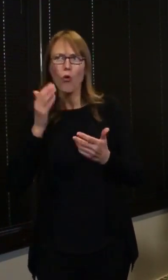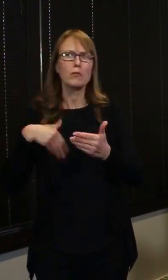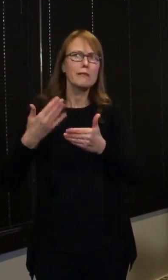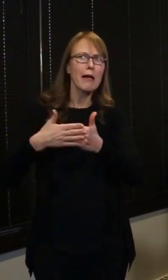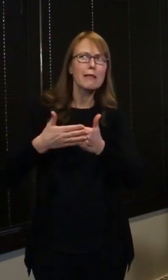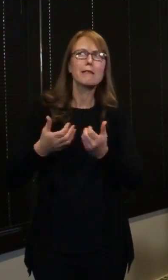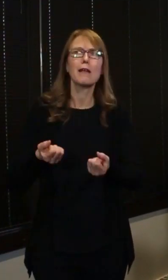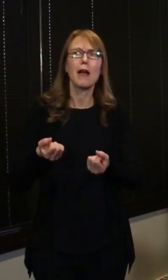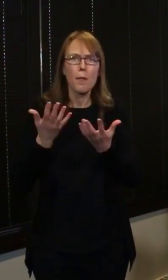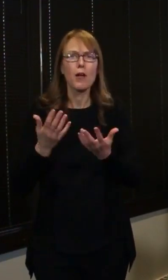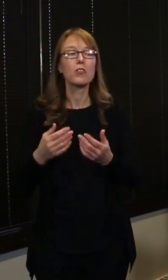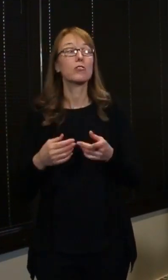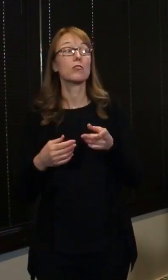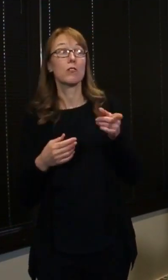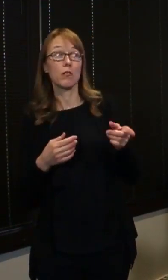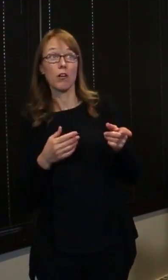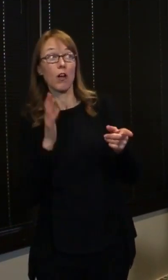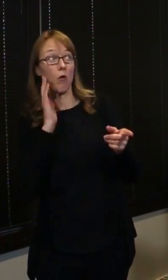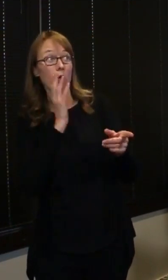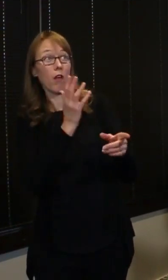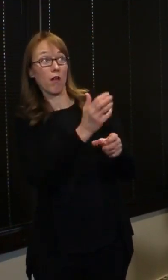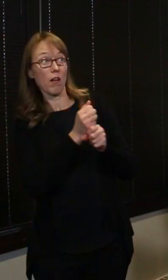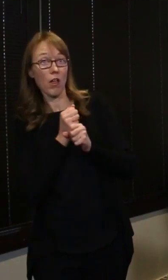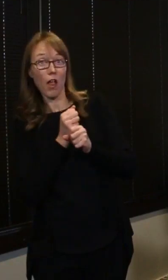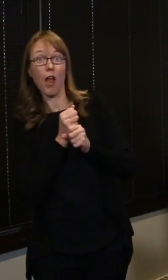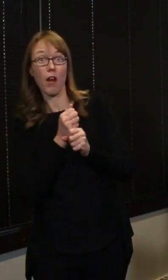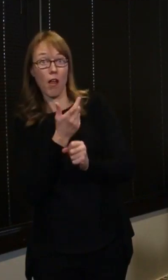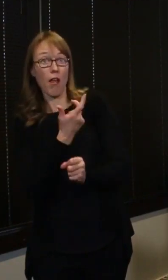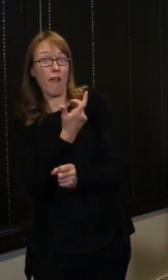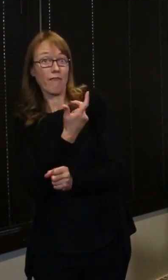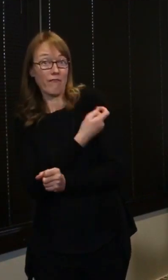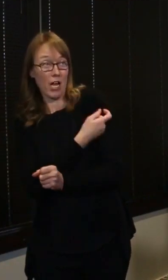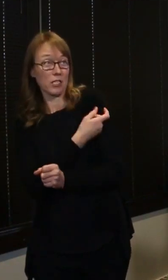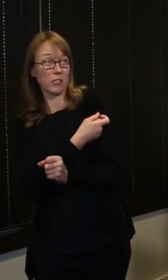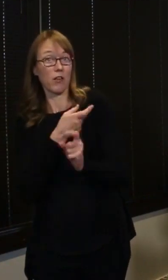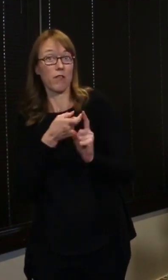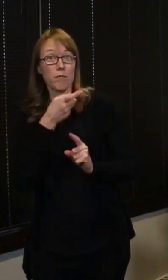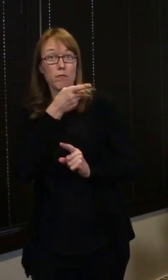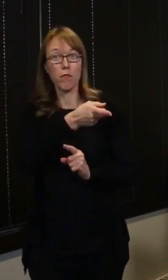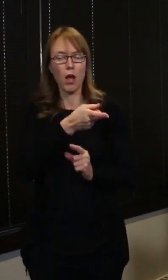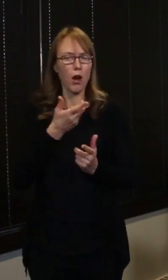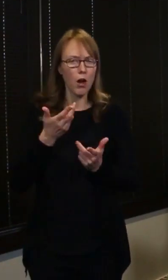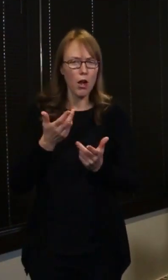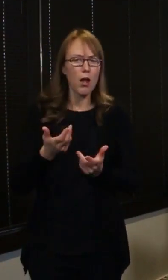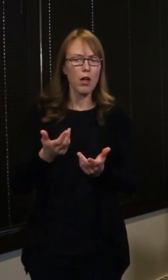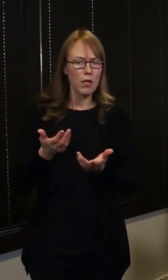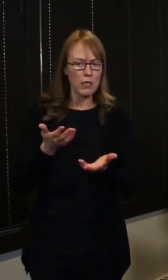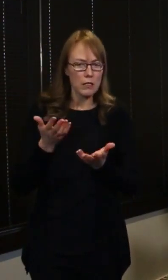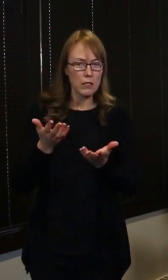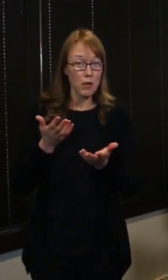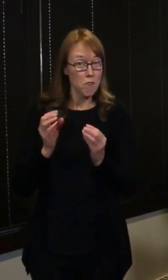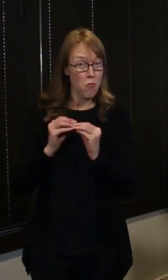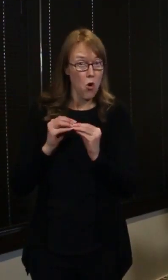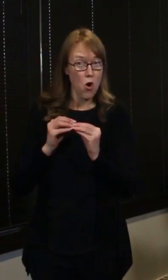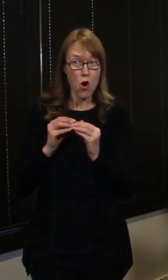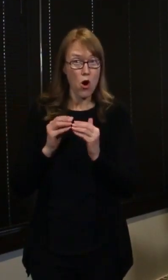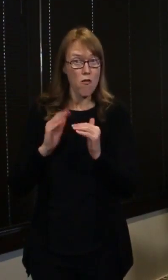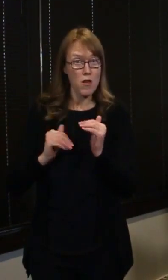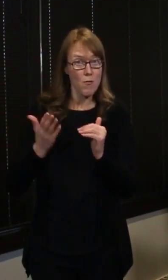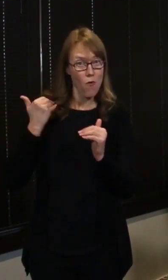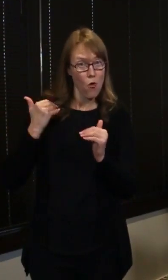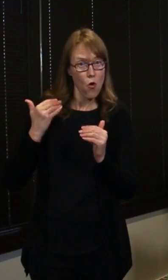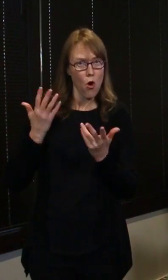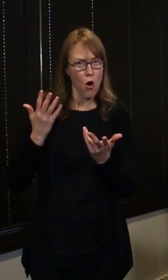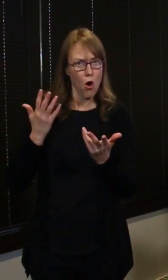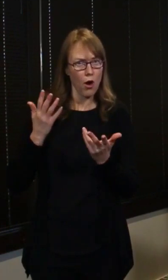just because it was such a variable number. But what it does do with this new plan